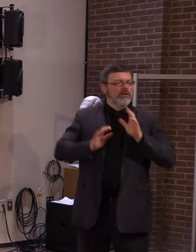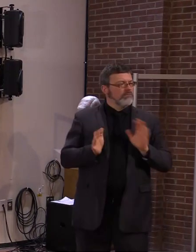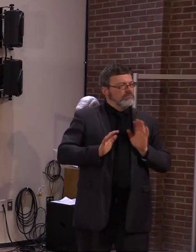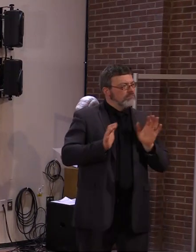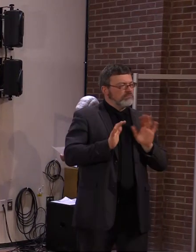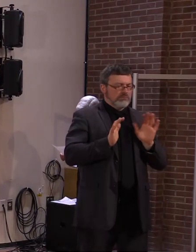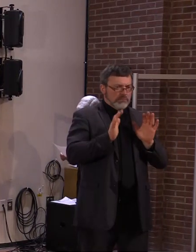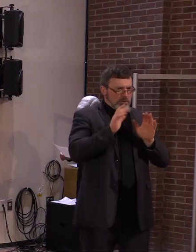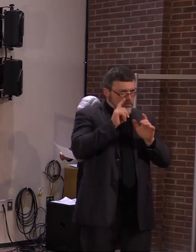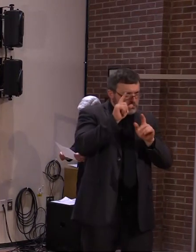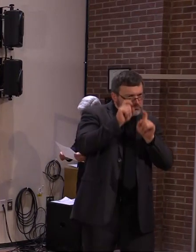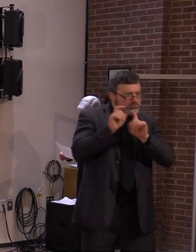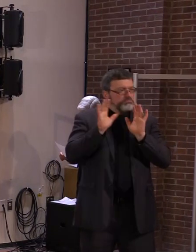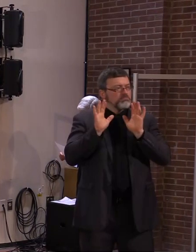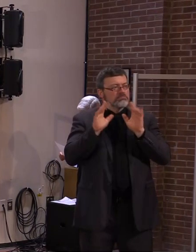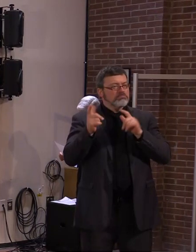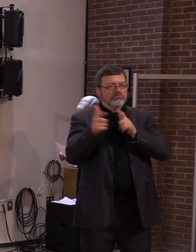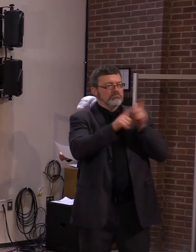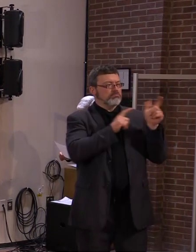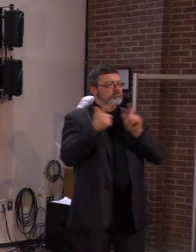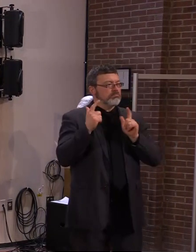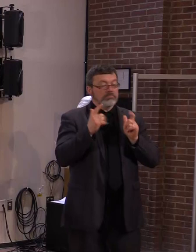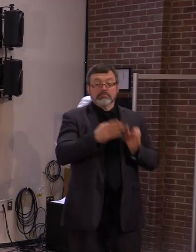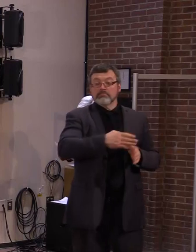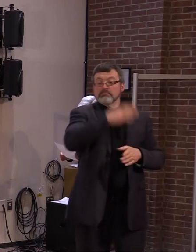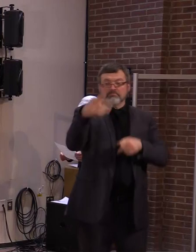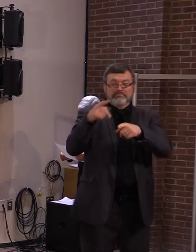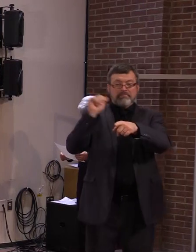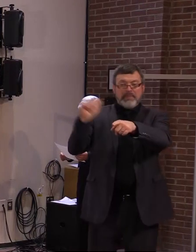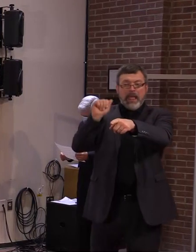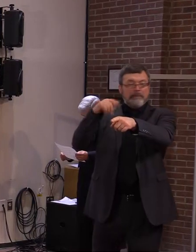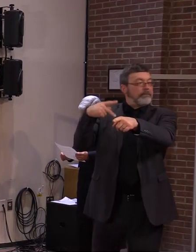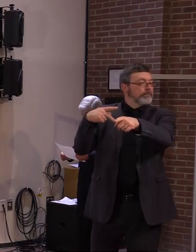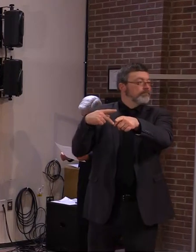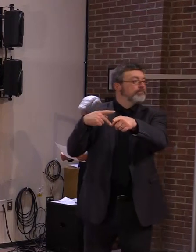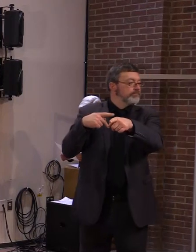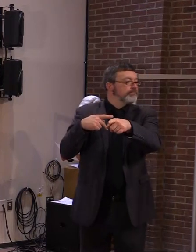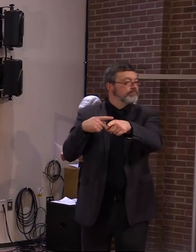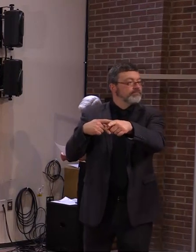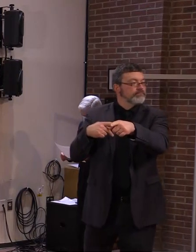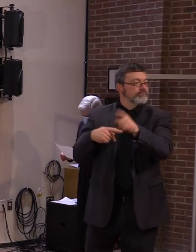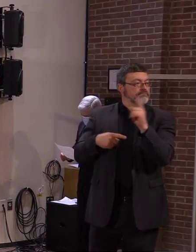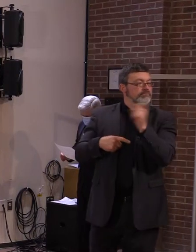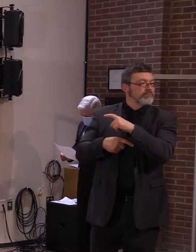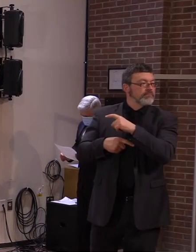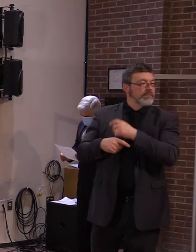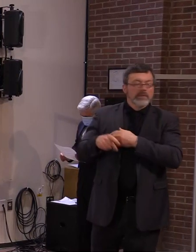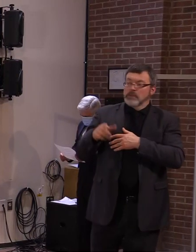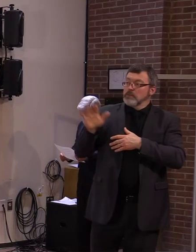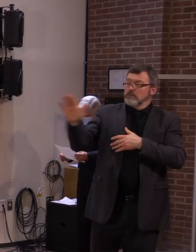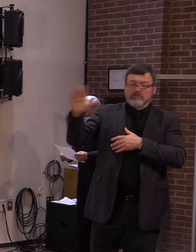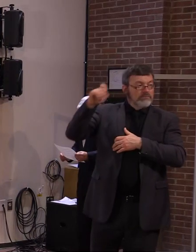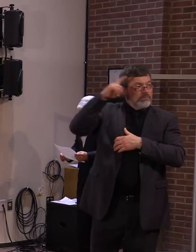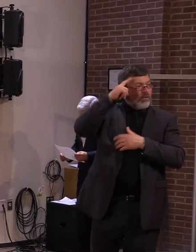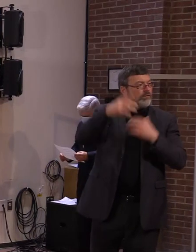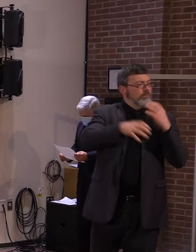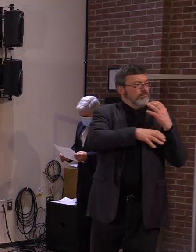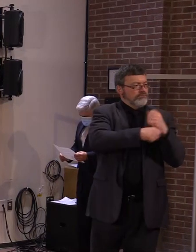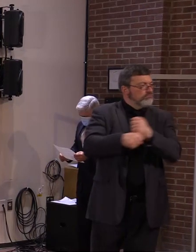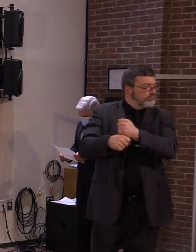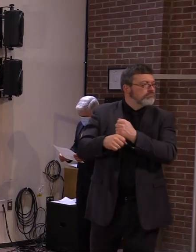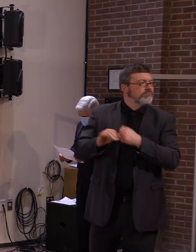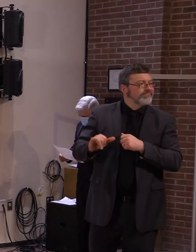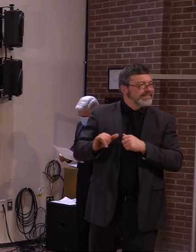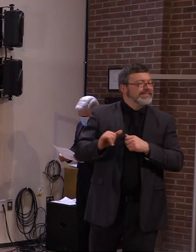Asking folks to keep it to their two questions. We'll start in the room and open it up. Governor, you, as you usually do in these briefings, you know, you give the highlights of how well Vermont is doing and how